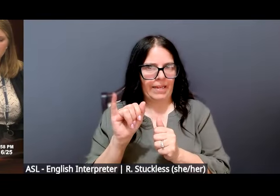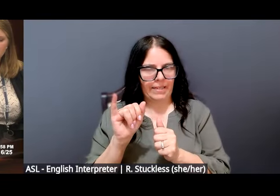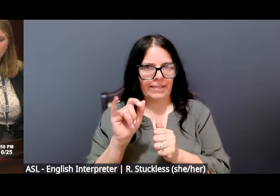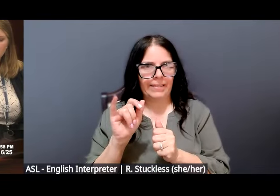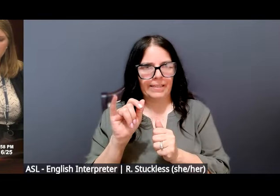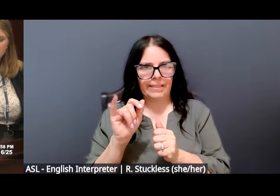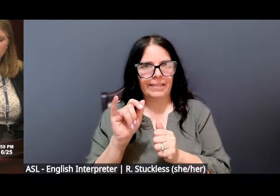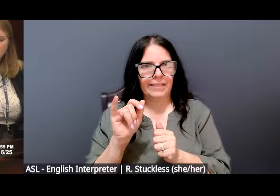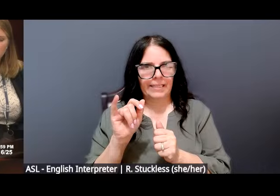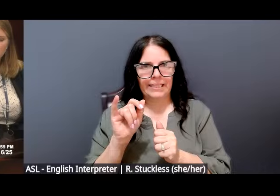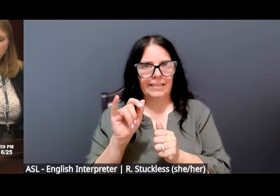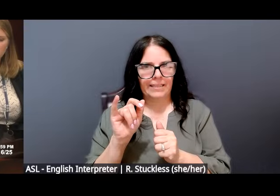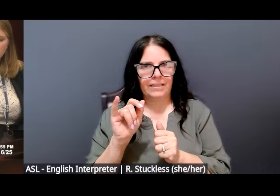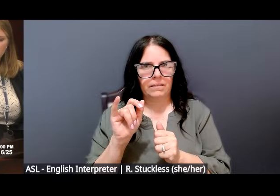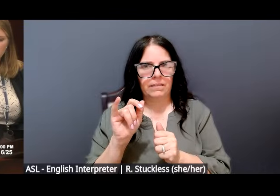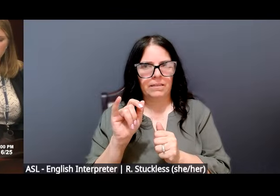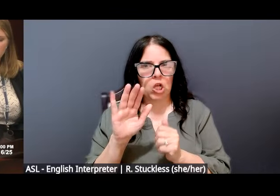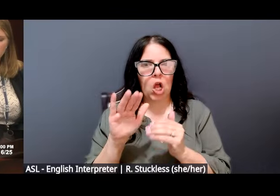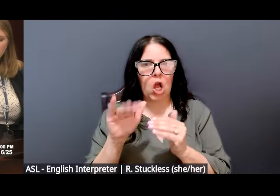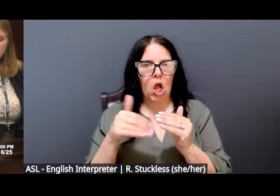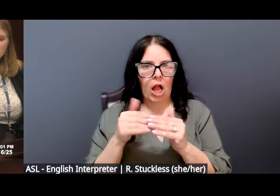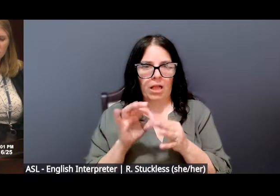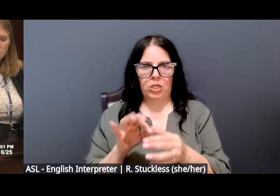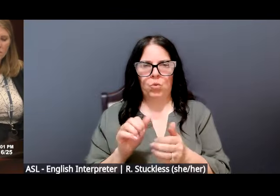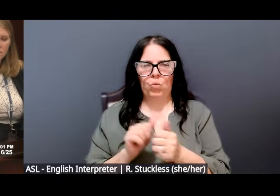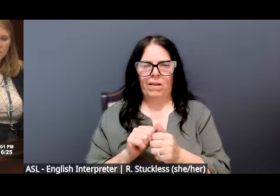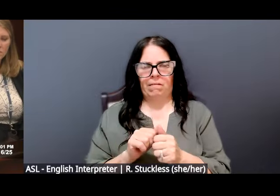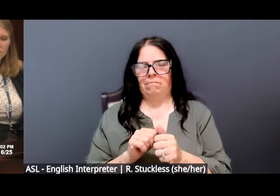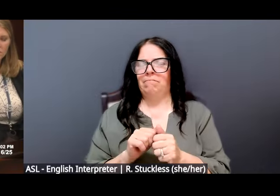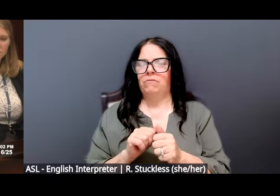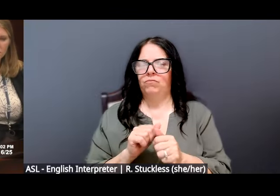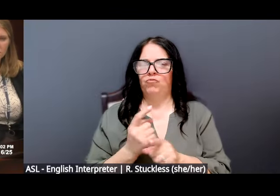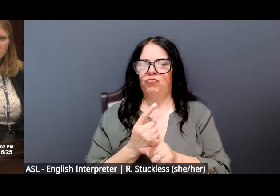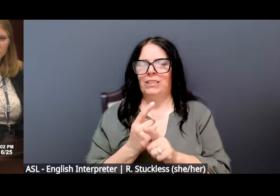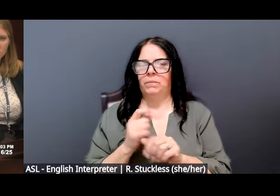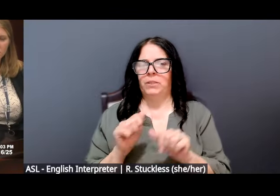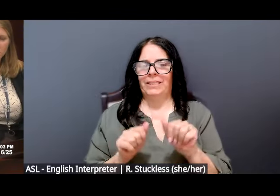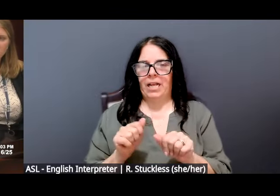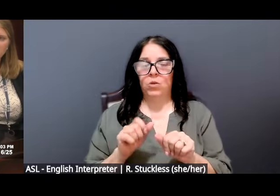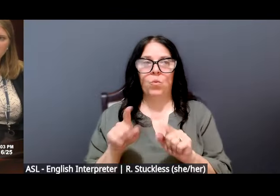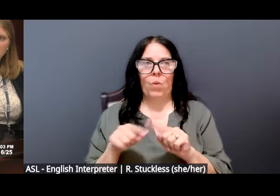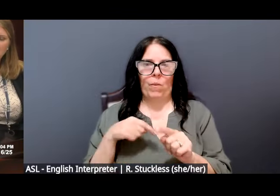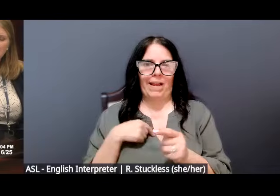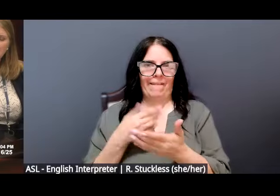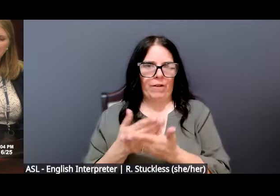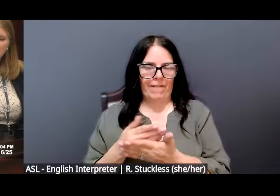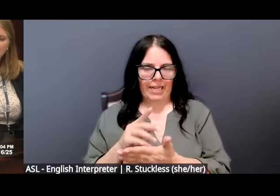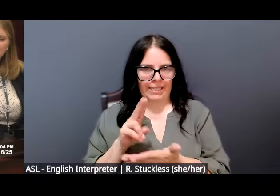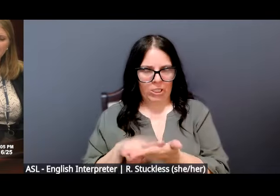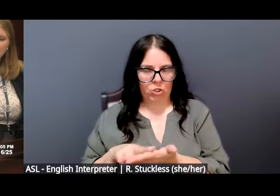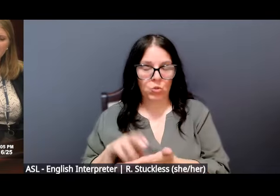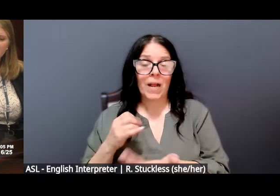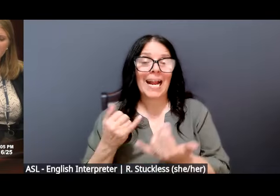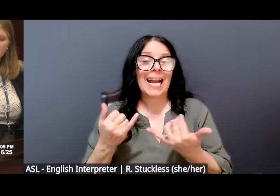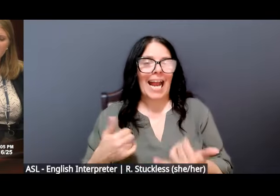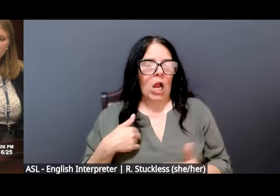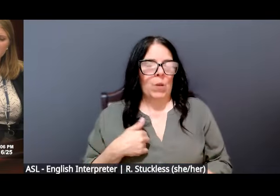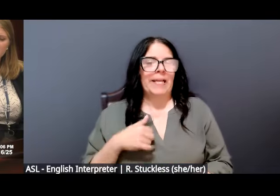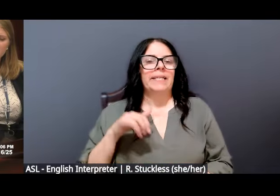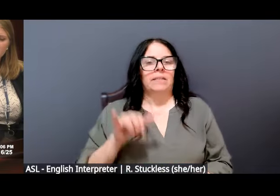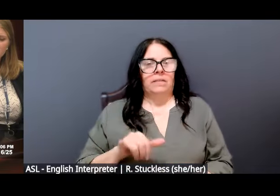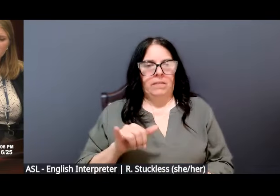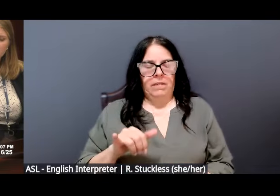it's all reasonable doubt, right, when we're verifying signatures. So what we are doing now is we are